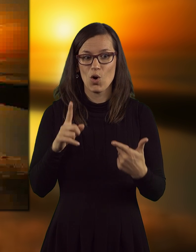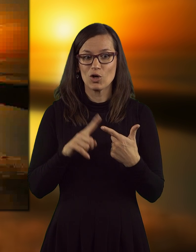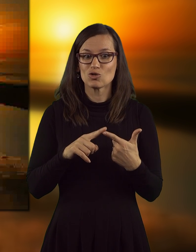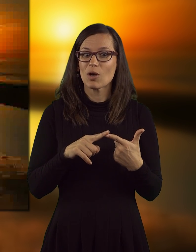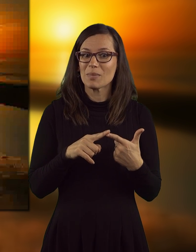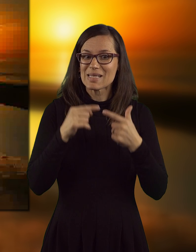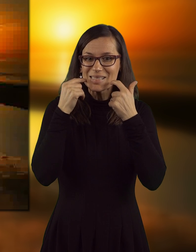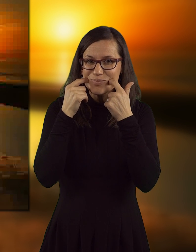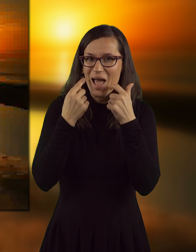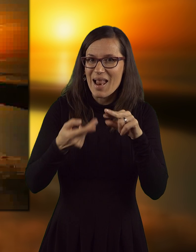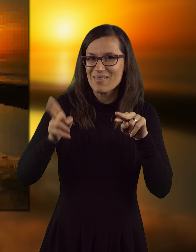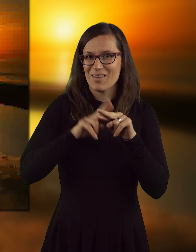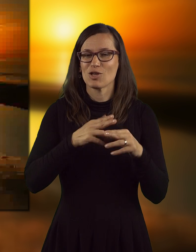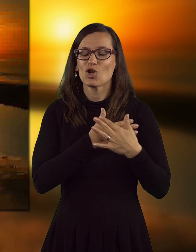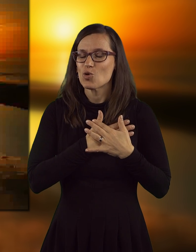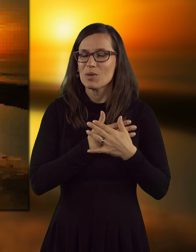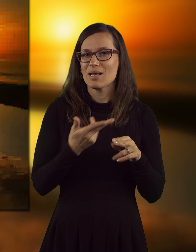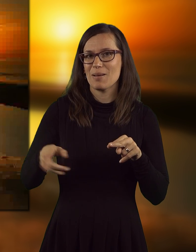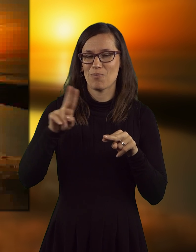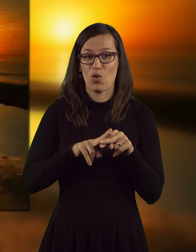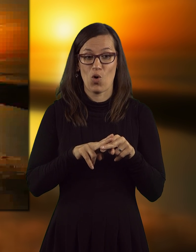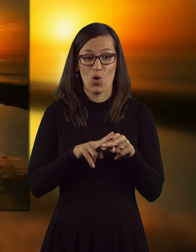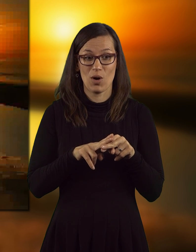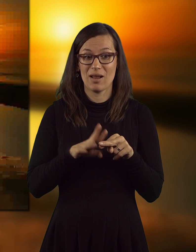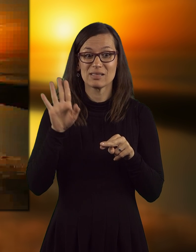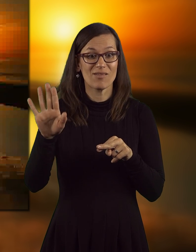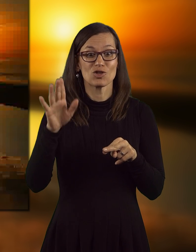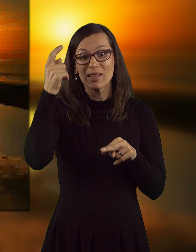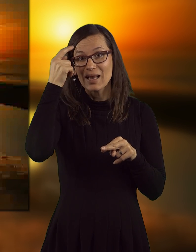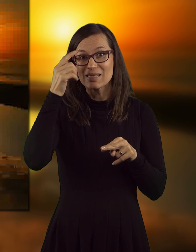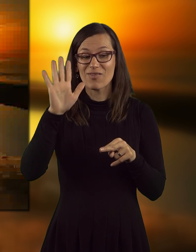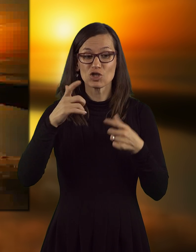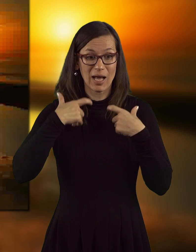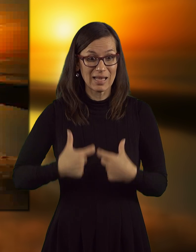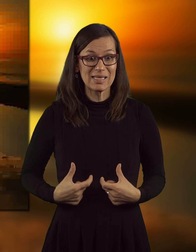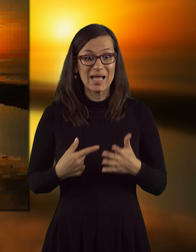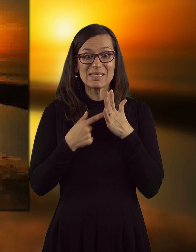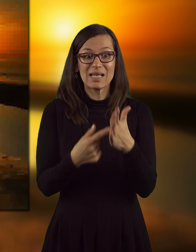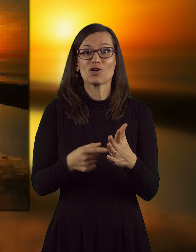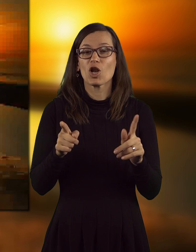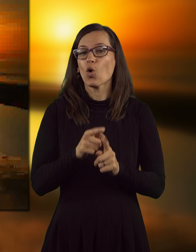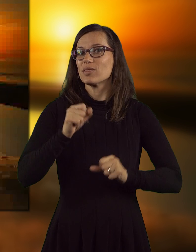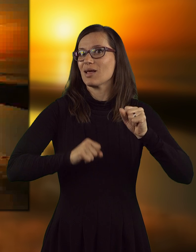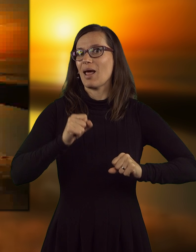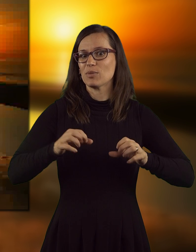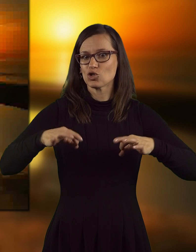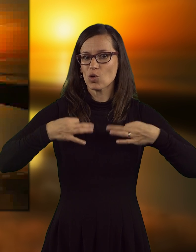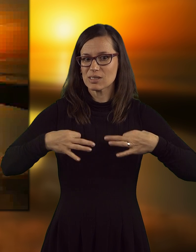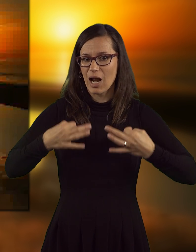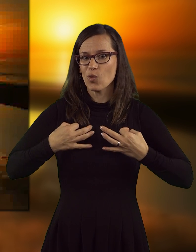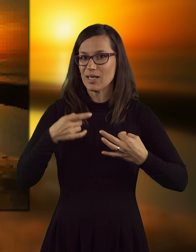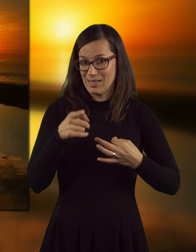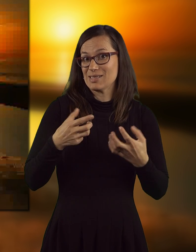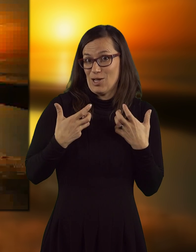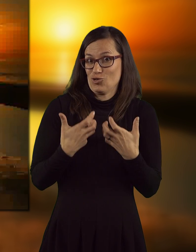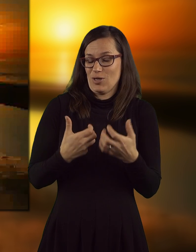would laugh more and love more, your body's intelligence would show itself to you through dynamic